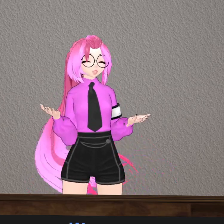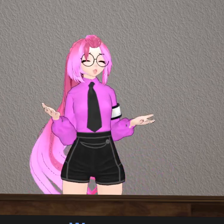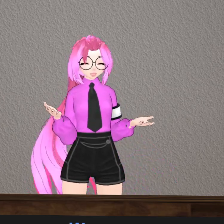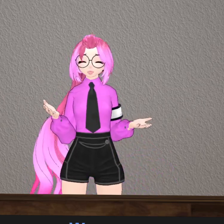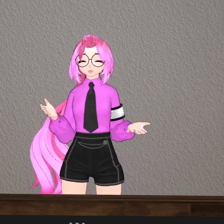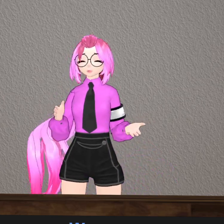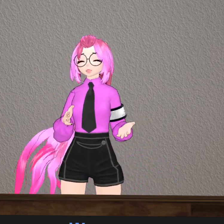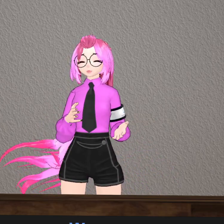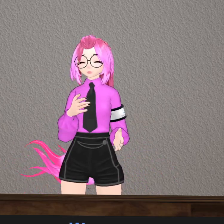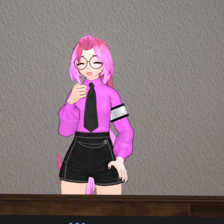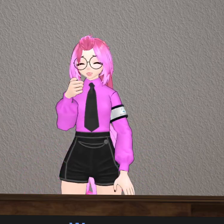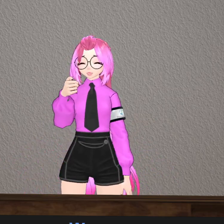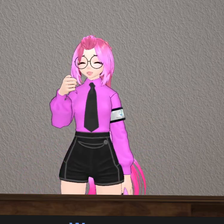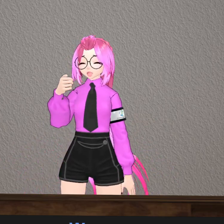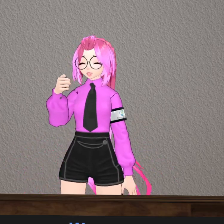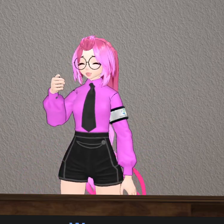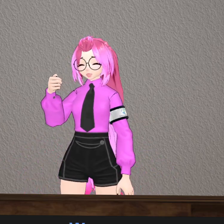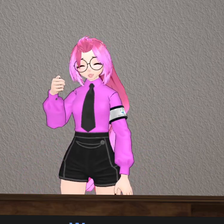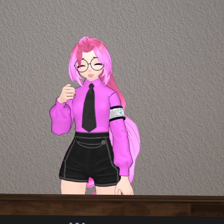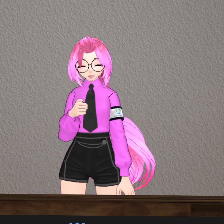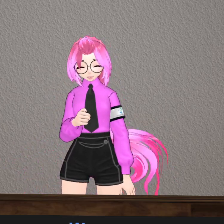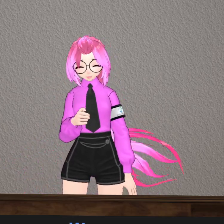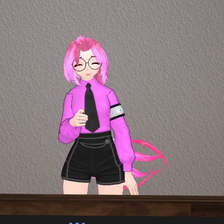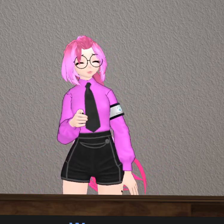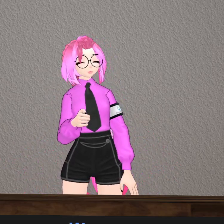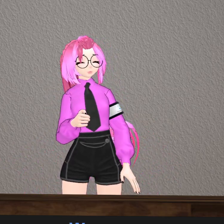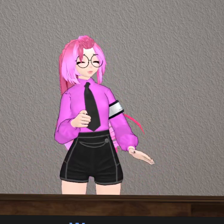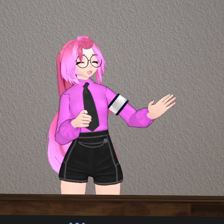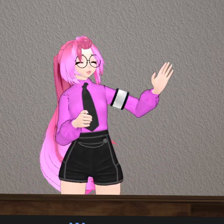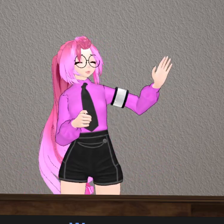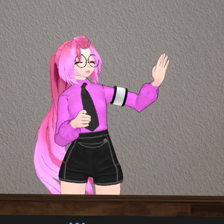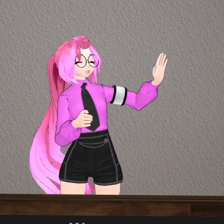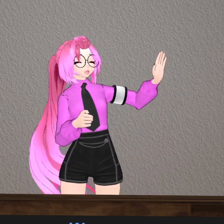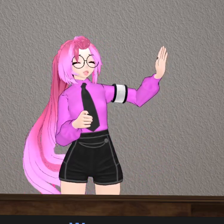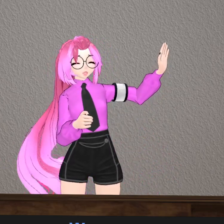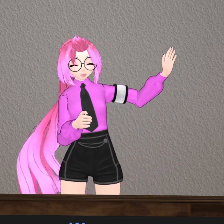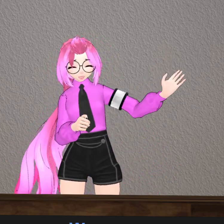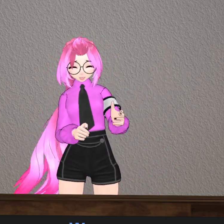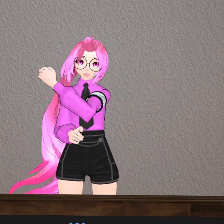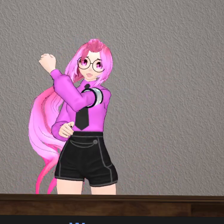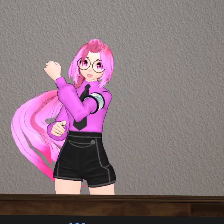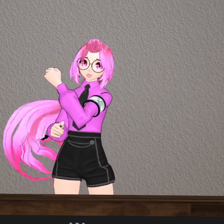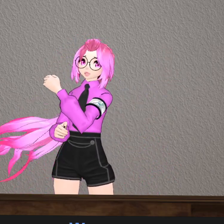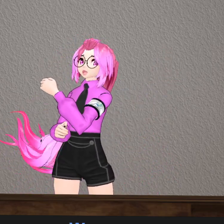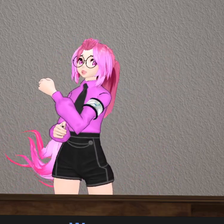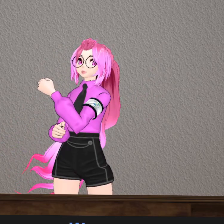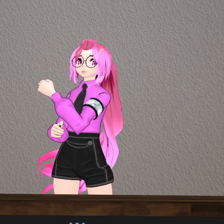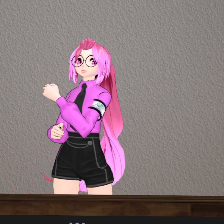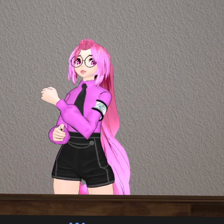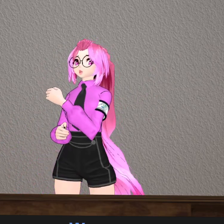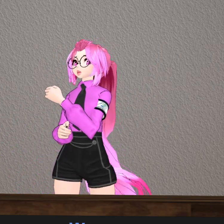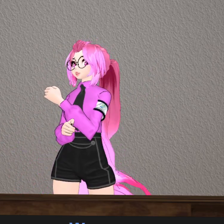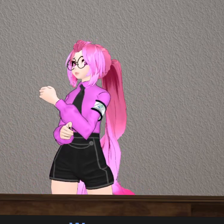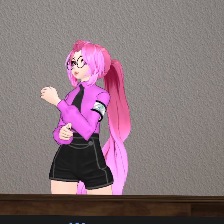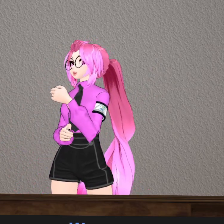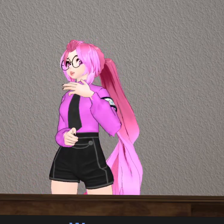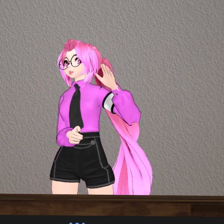doing? Yeah. Okay. You have the flag in your hand here, and then you have an open hand and you capture the flag. So you won, because you got the